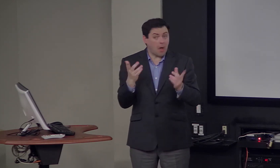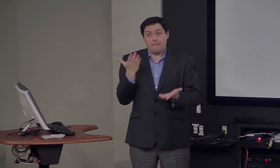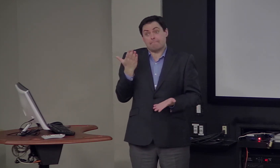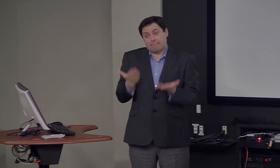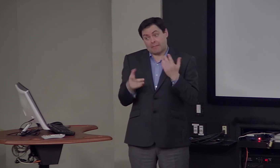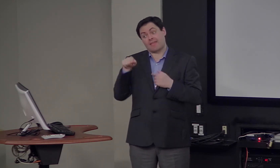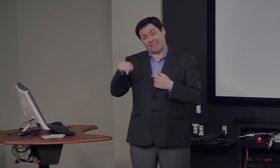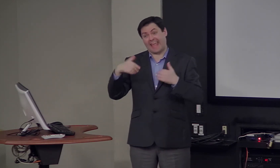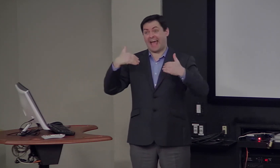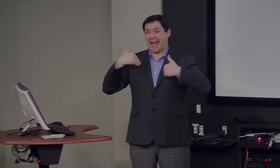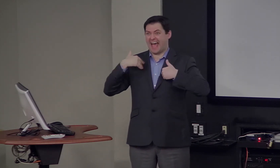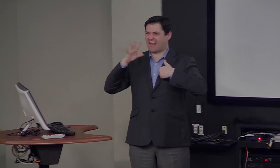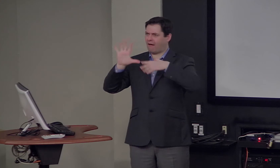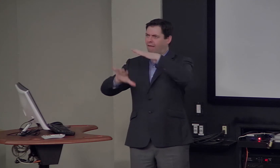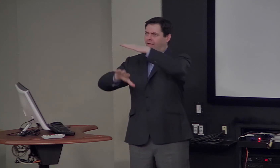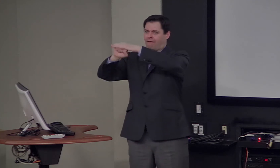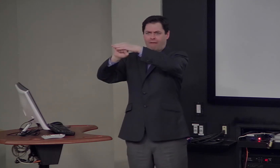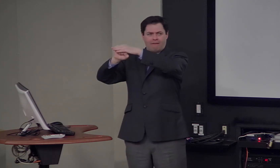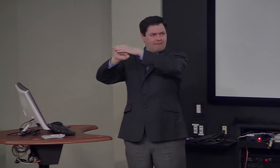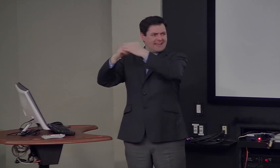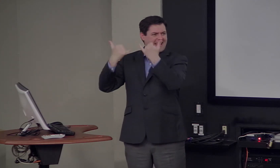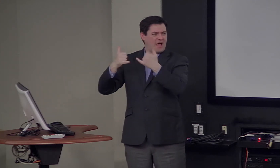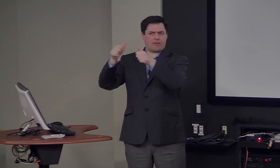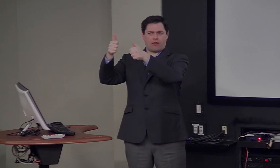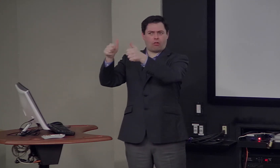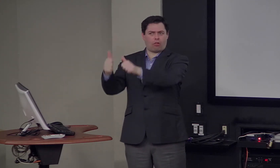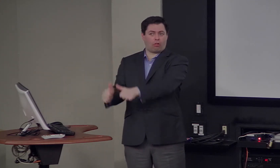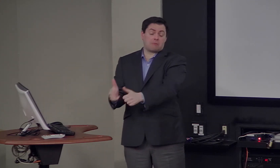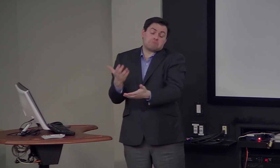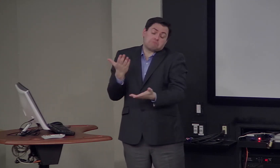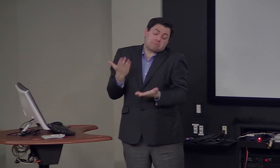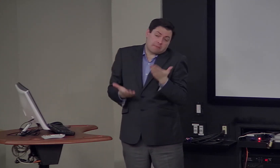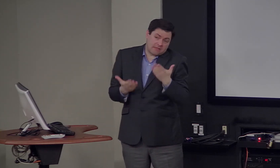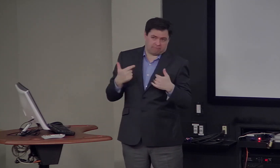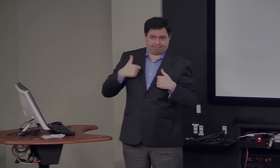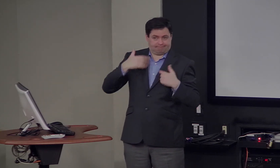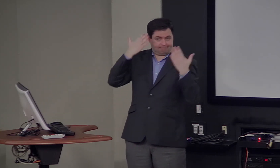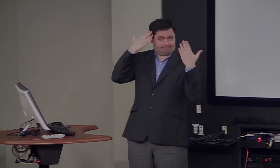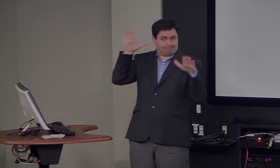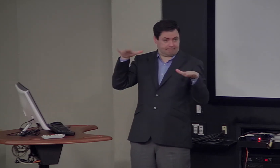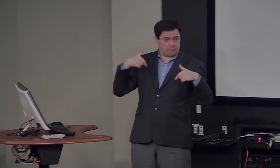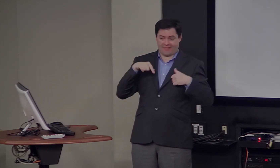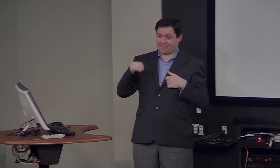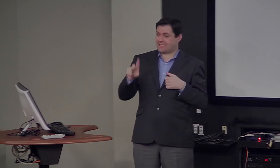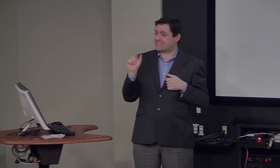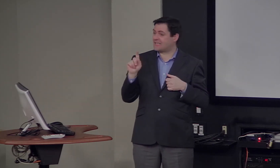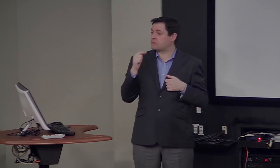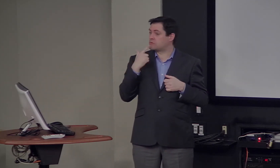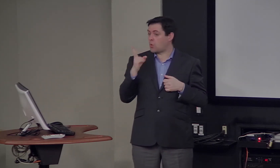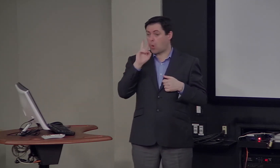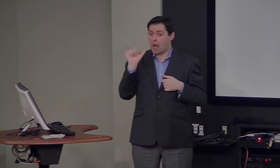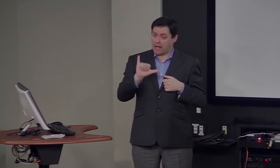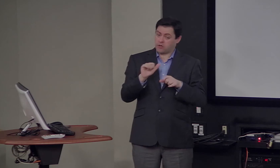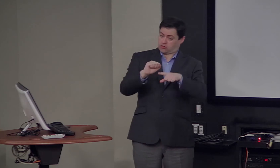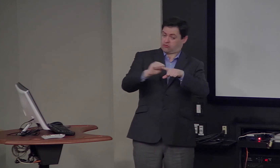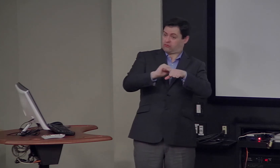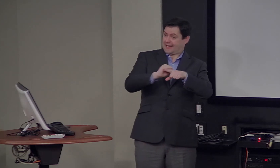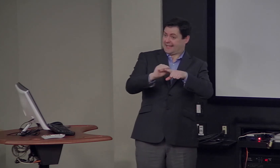the student interpreters and the expert interpreters. Once again, it looks perhaps they may have maxed out in their ability to process at that level and then